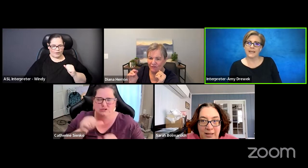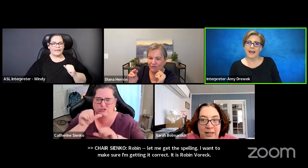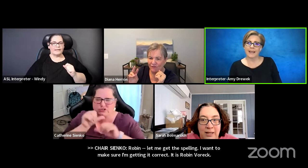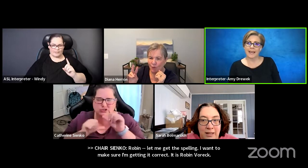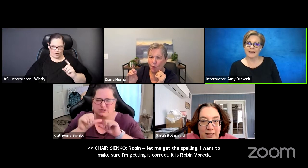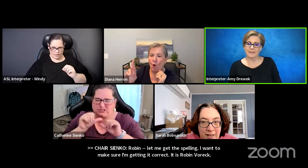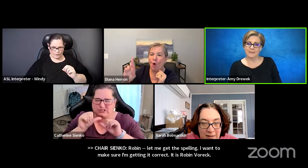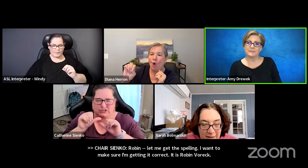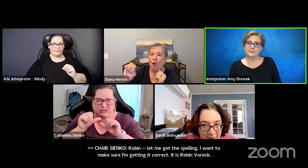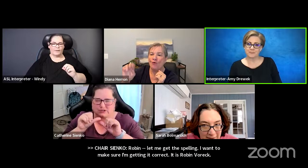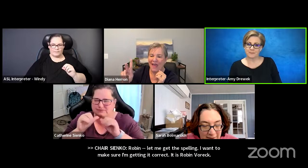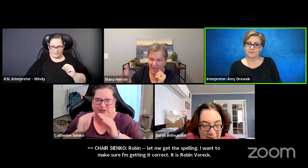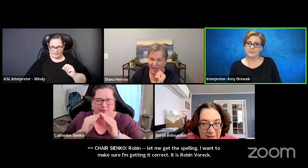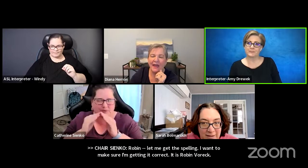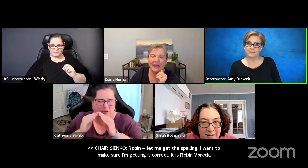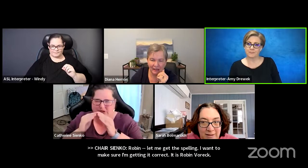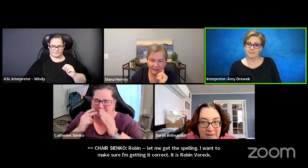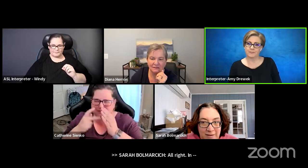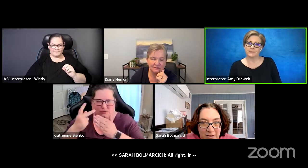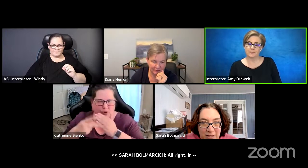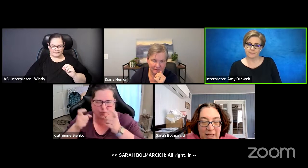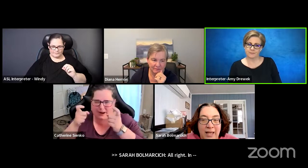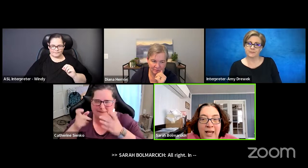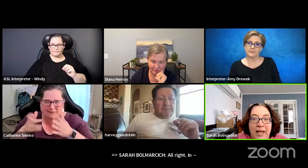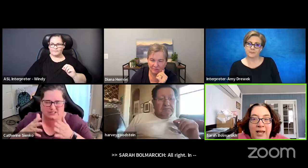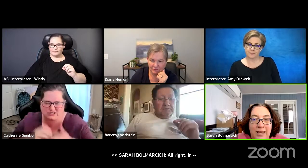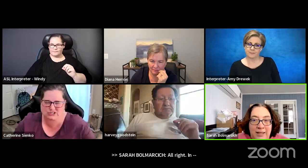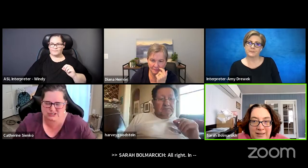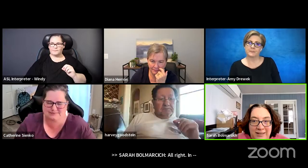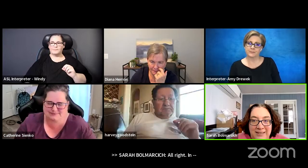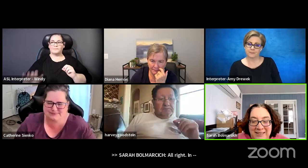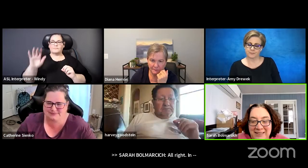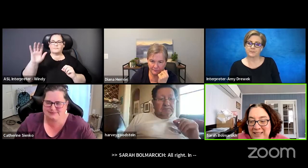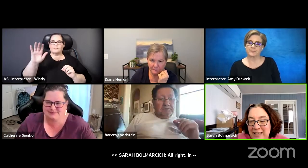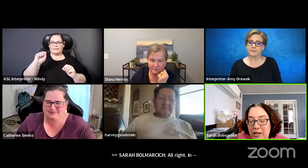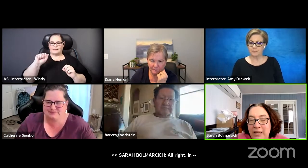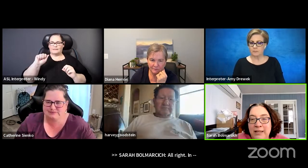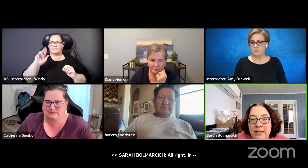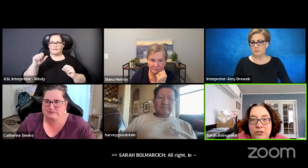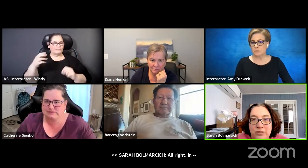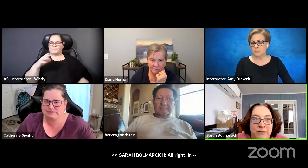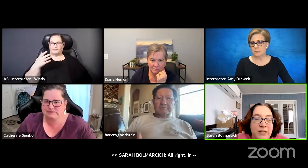Robin, Okay. R-O-B-I-N. Rob. Okay.